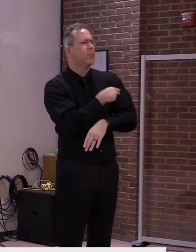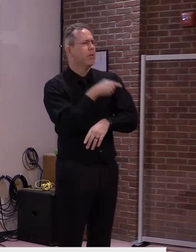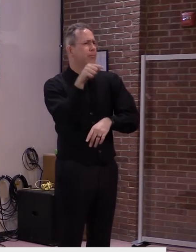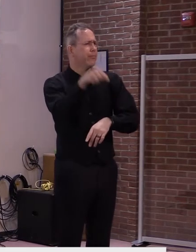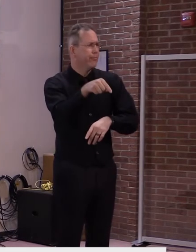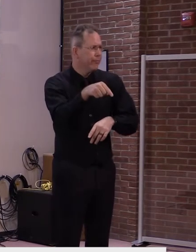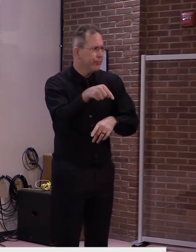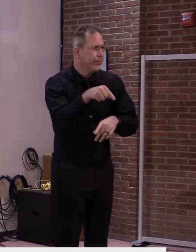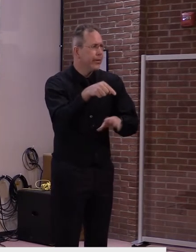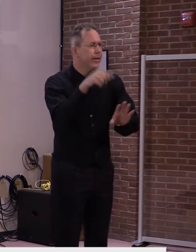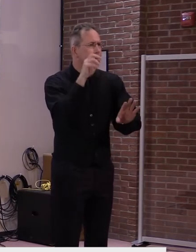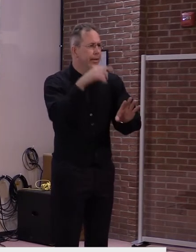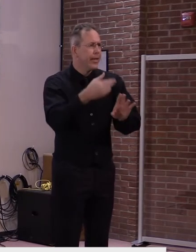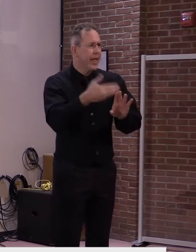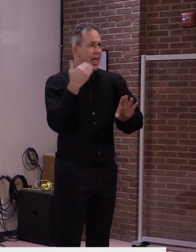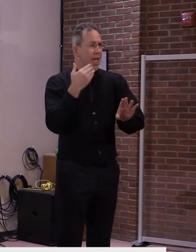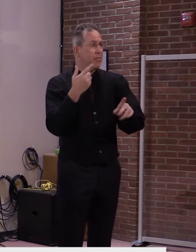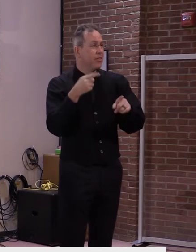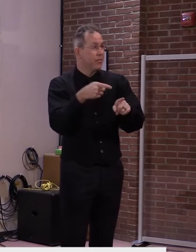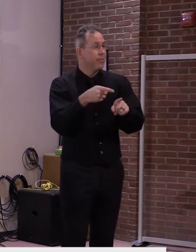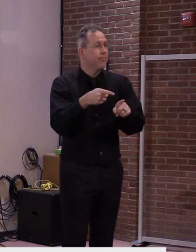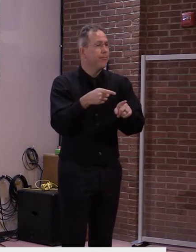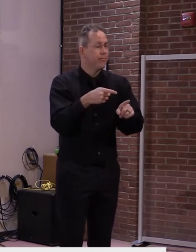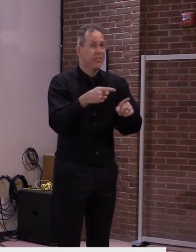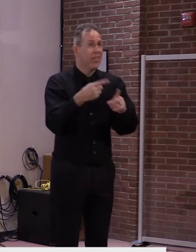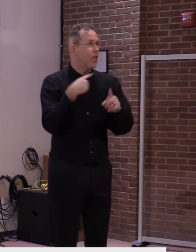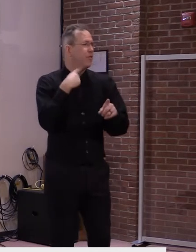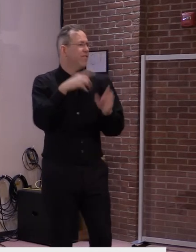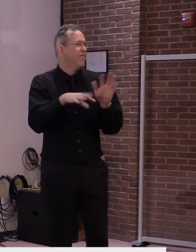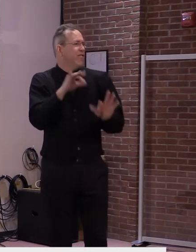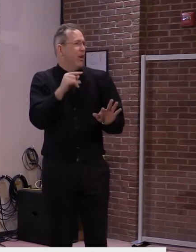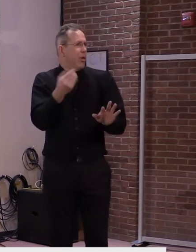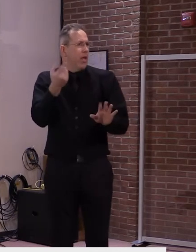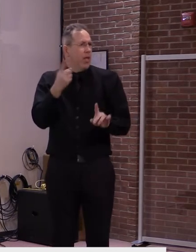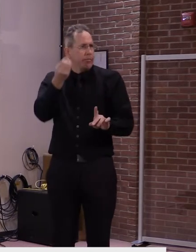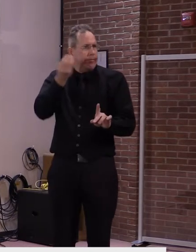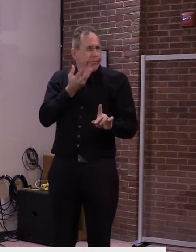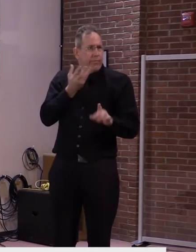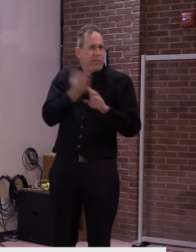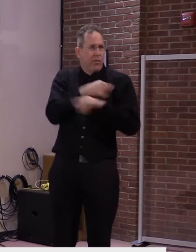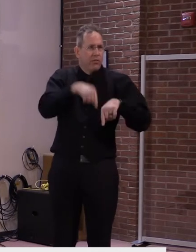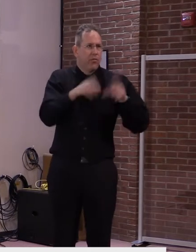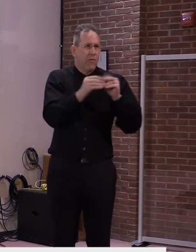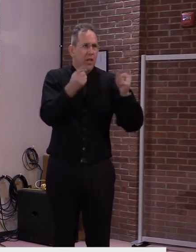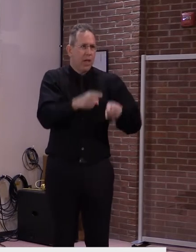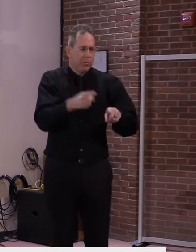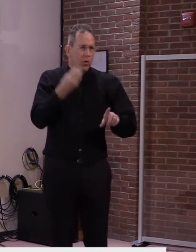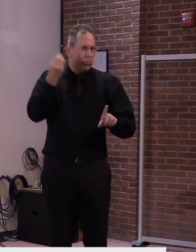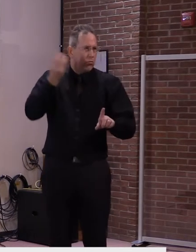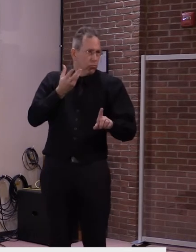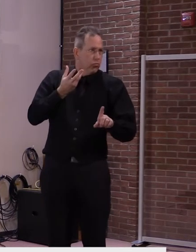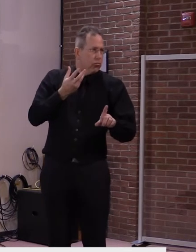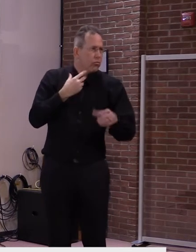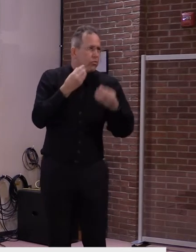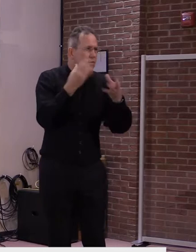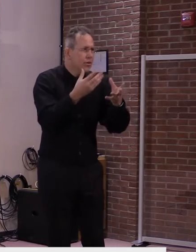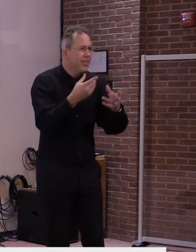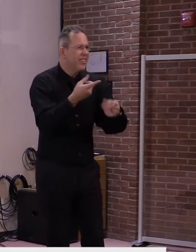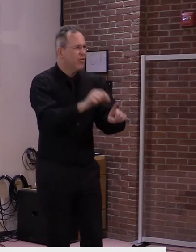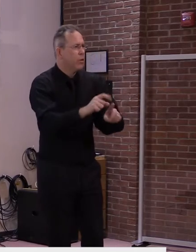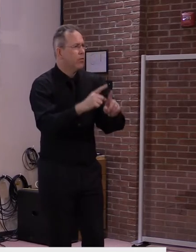this press conference, both Dr. Levine and I got a text informing us about a situation at